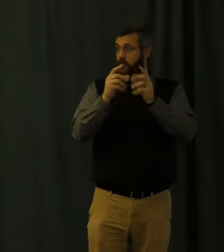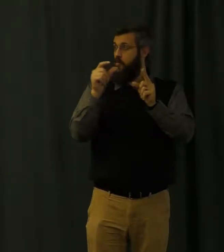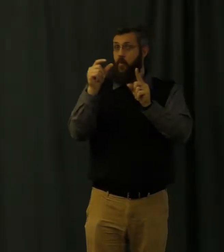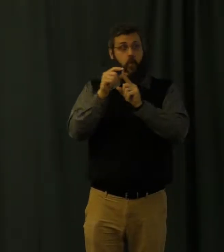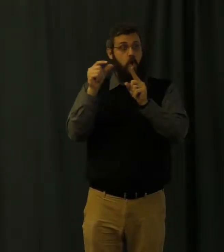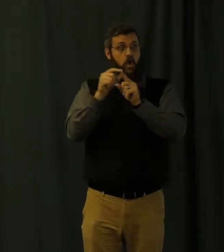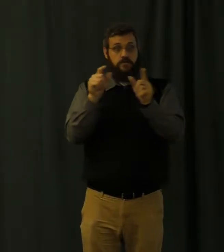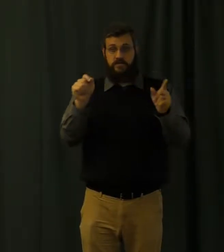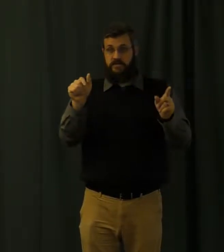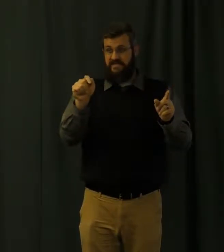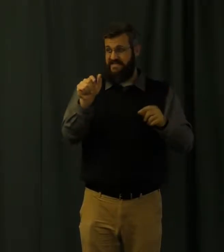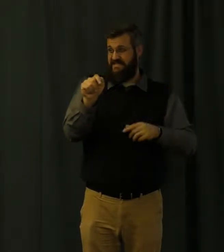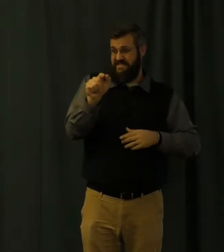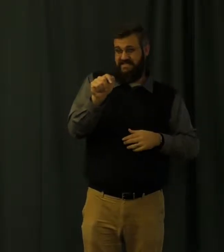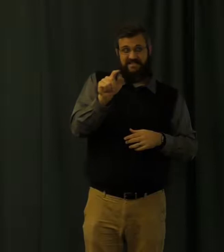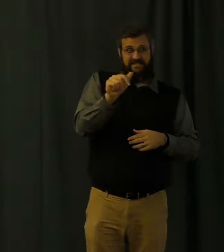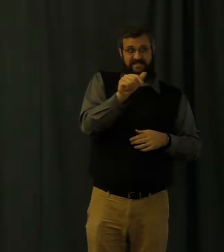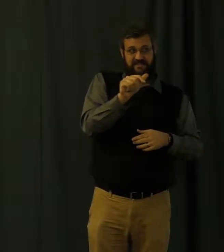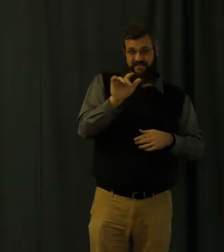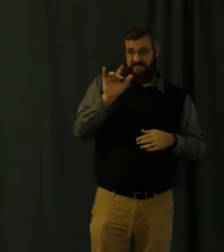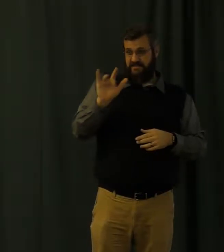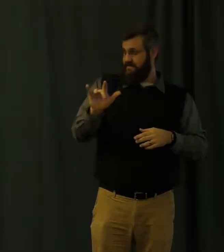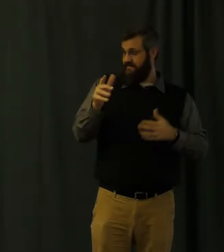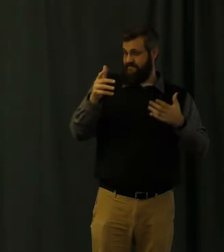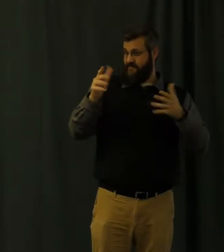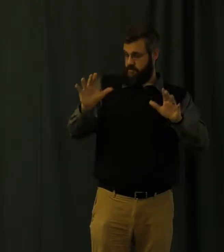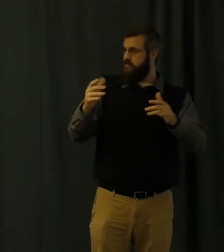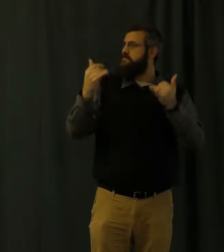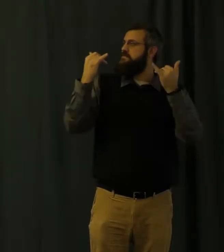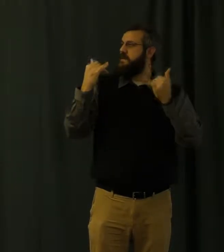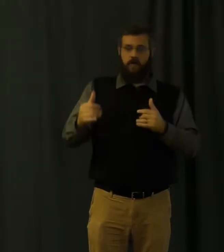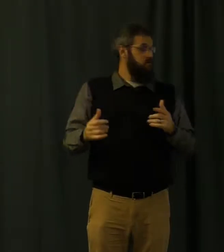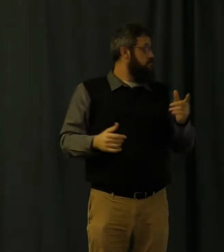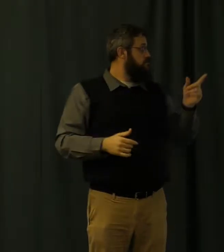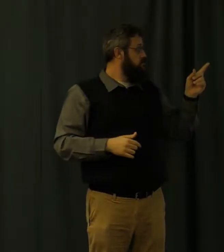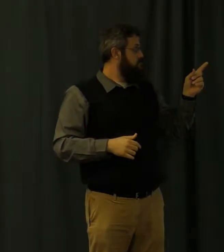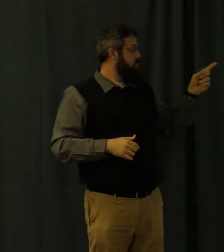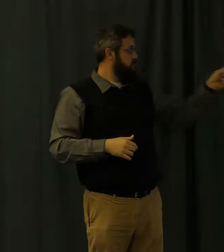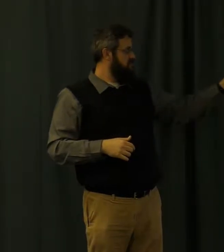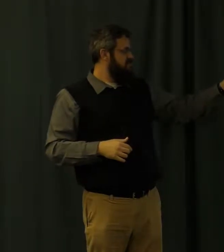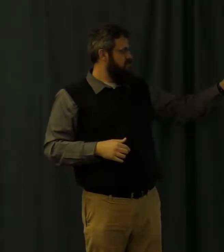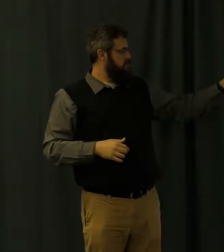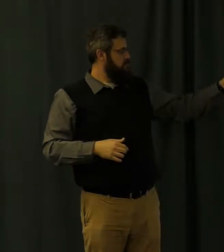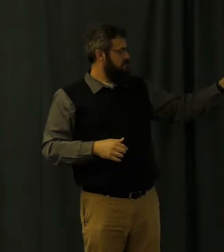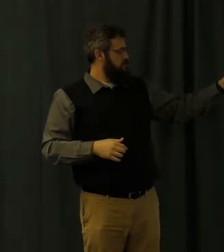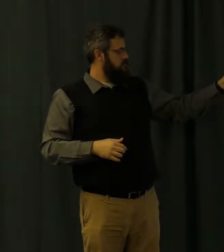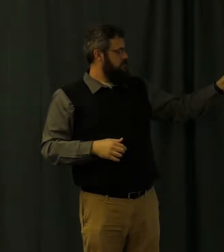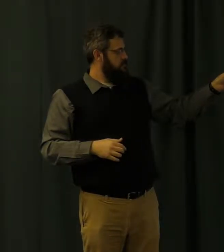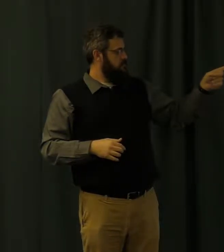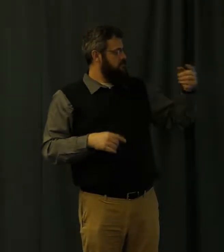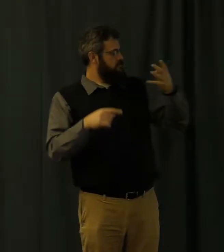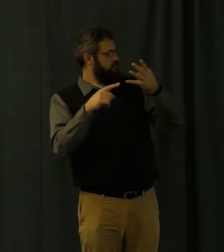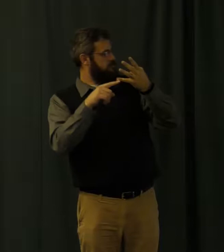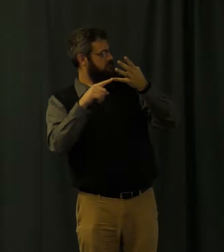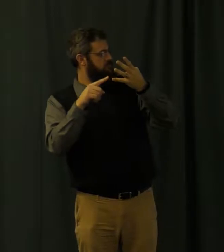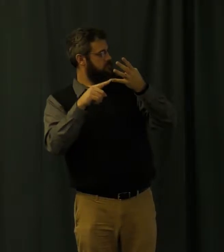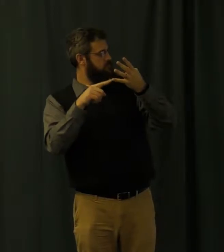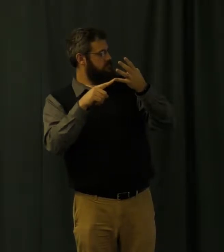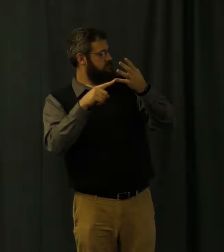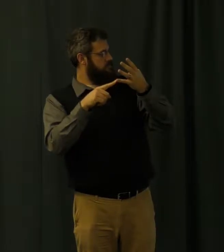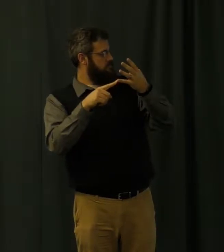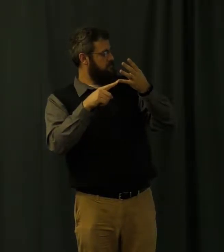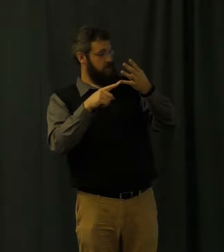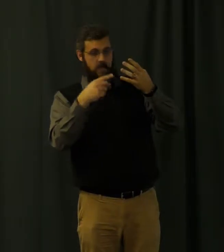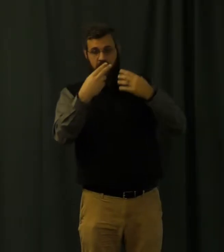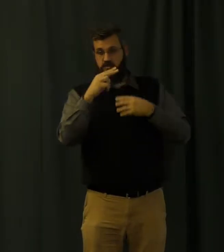okay, and say done. And now it's right down here. It's just bookmarked. You really can't see it, but